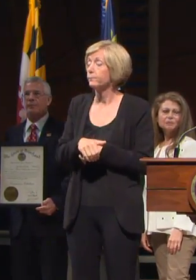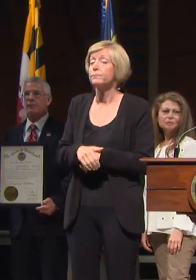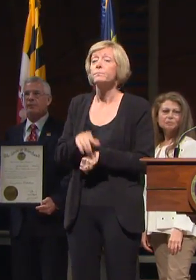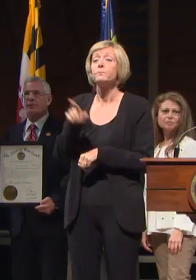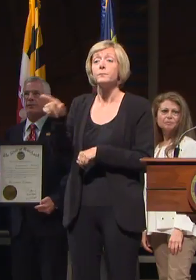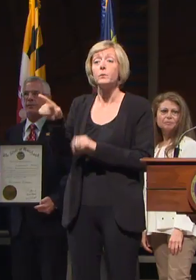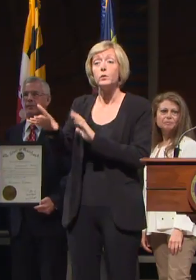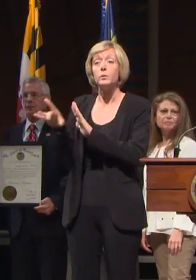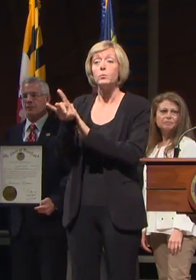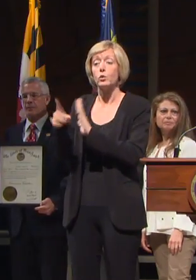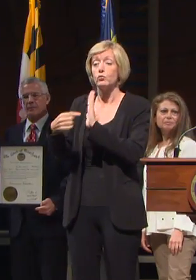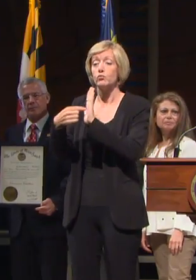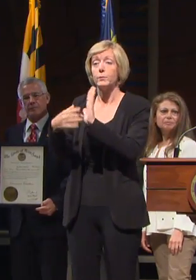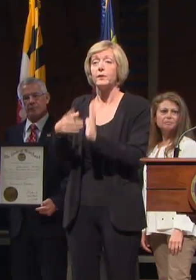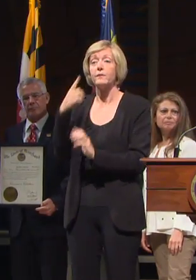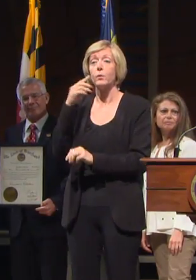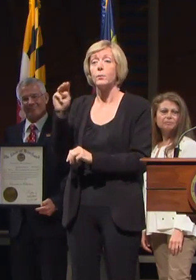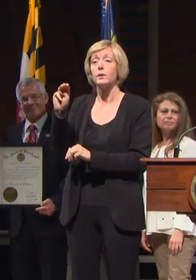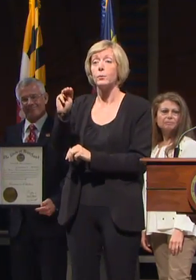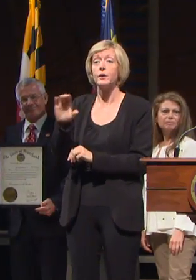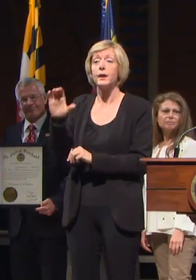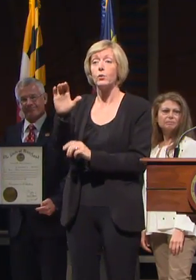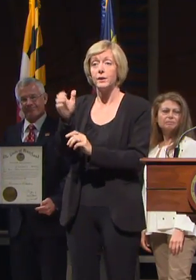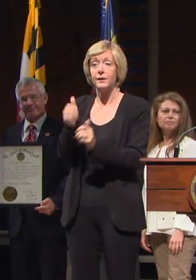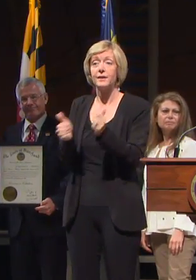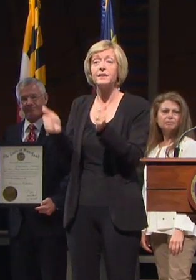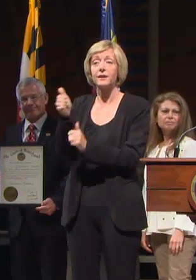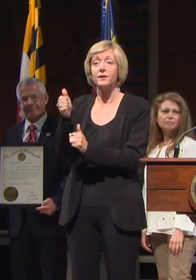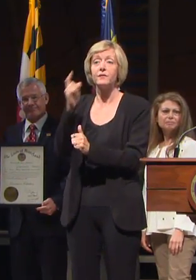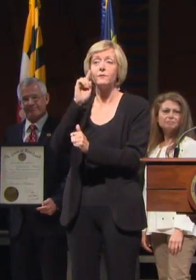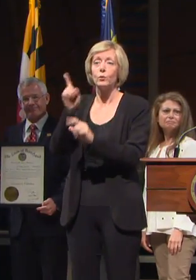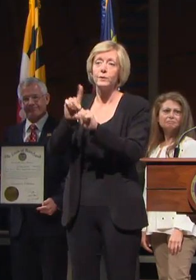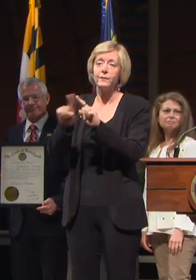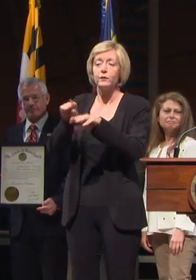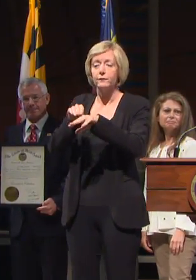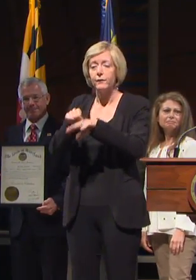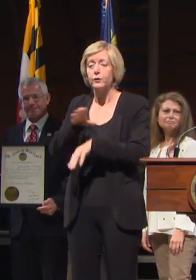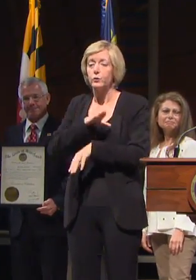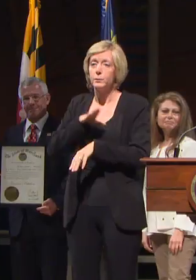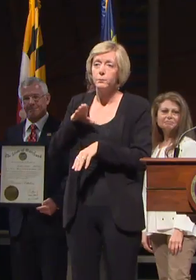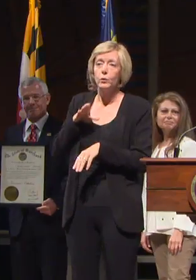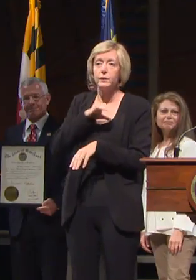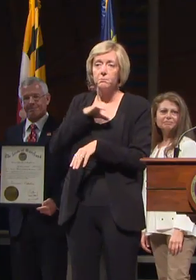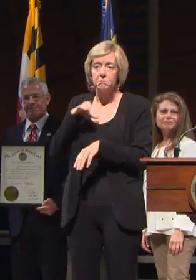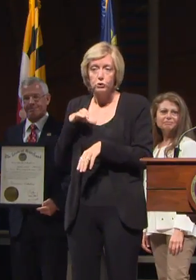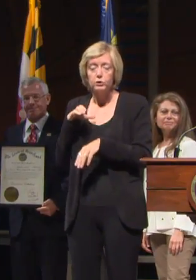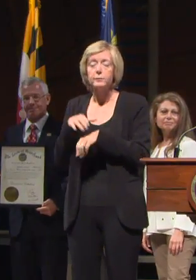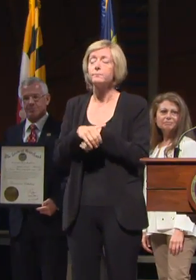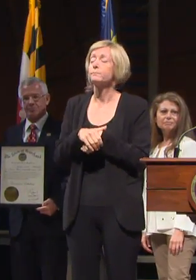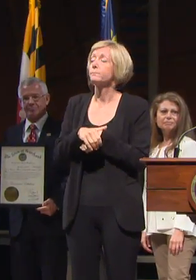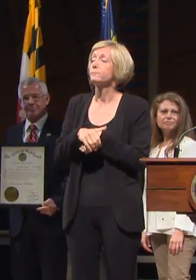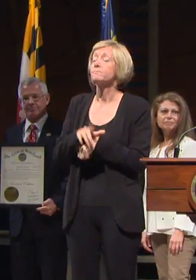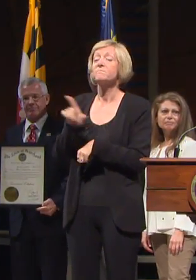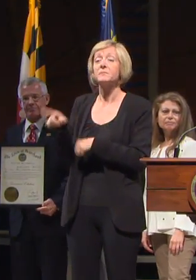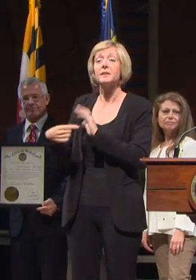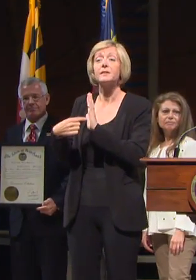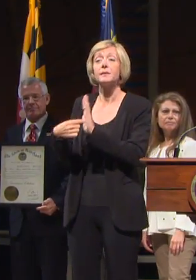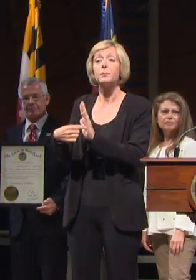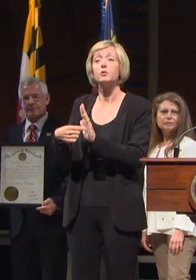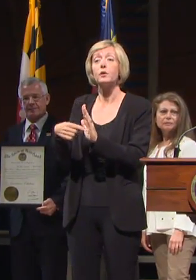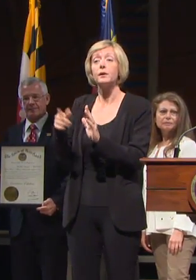appointed representative of the Montgomery County Executive in countless advisory boards and commissions. He has demonstrated